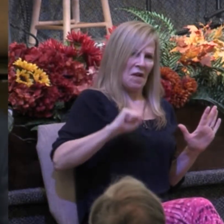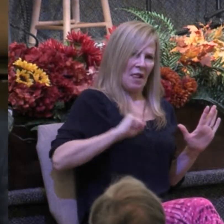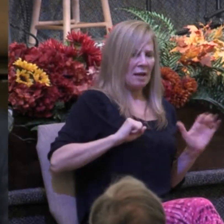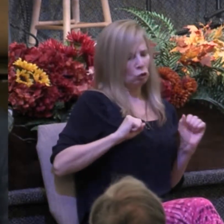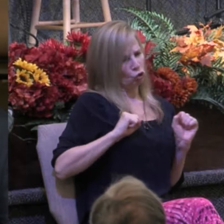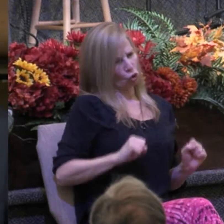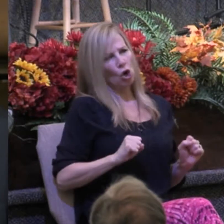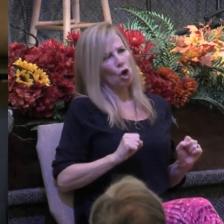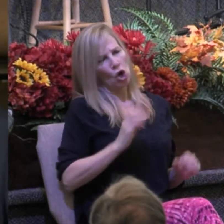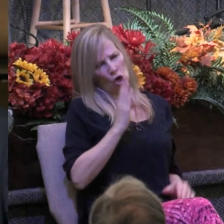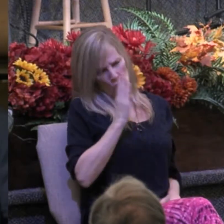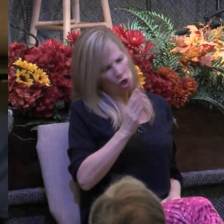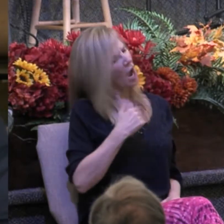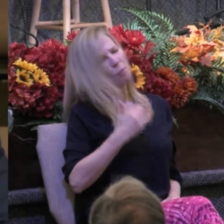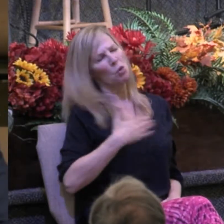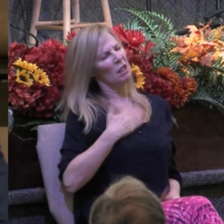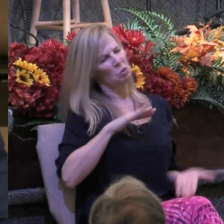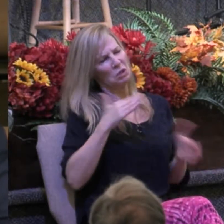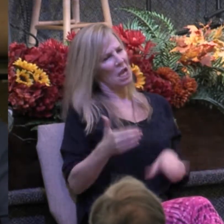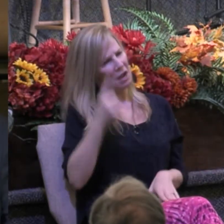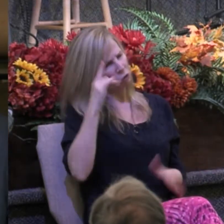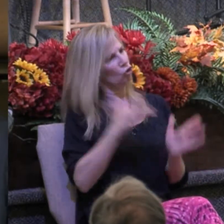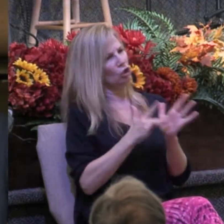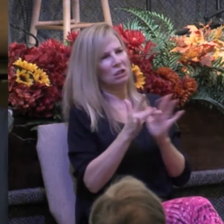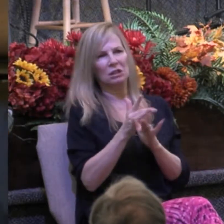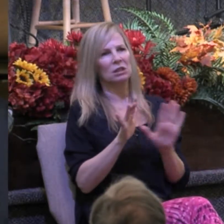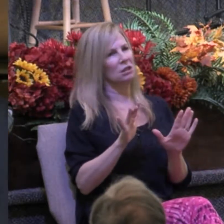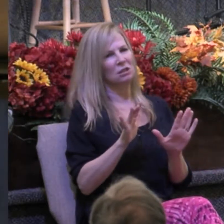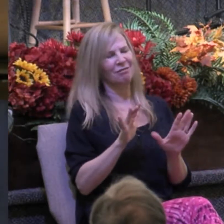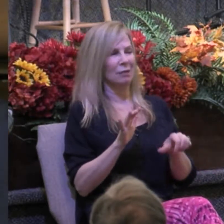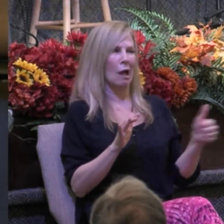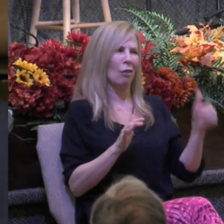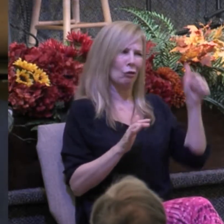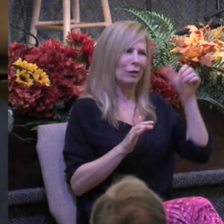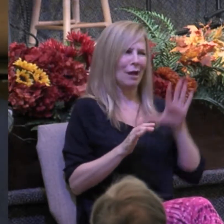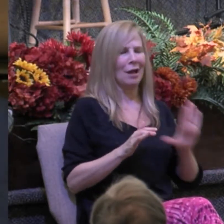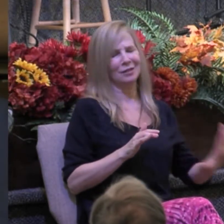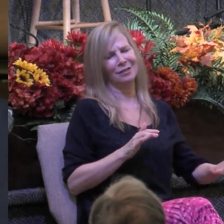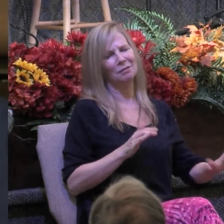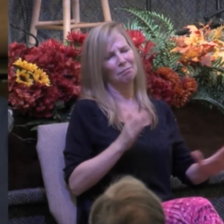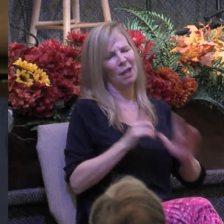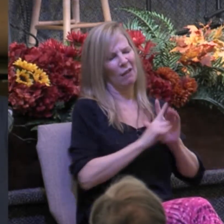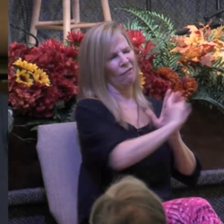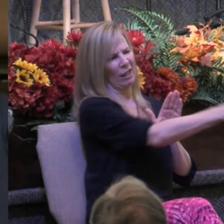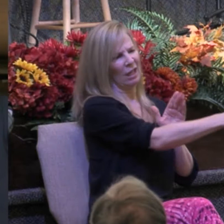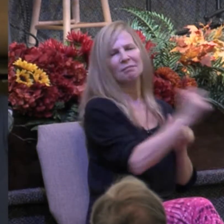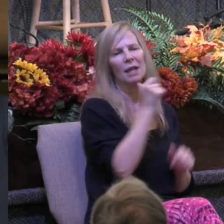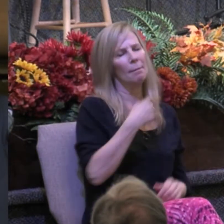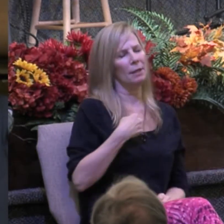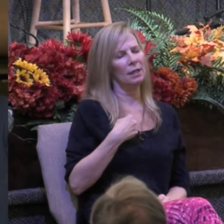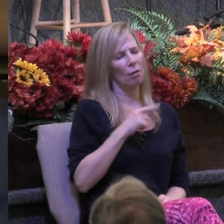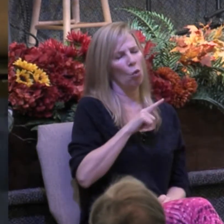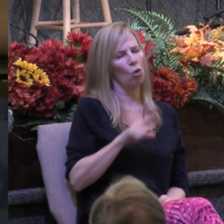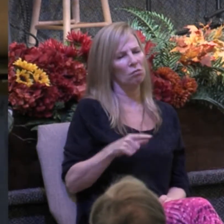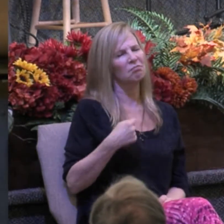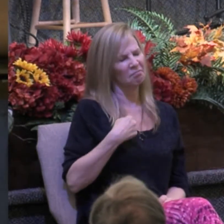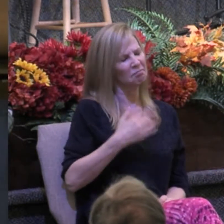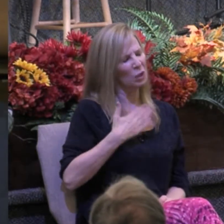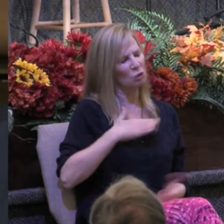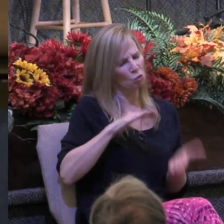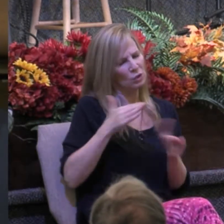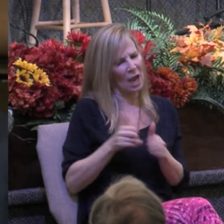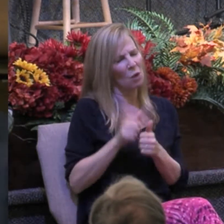courageous, claiming that he was willing to die for Jesus. He said, yeah, these other guys may flee, but not me, Lord. I'm willing to die with